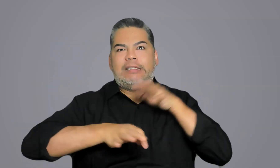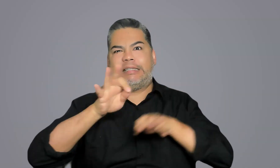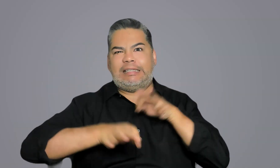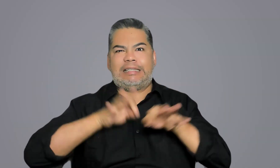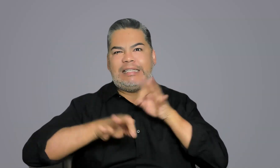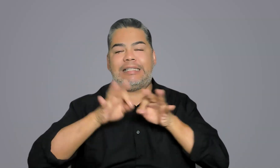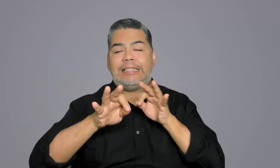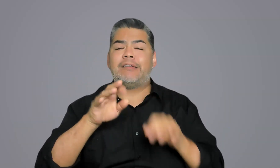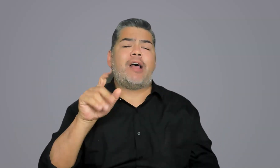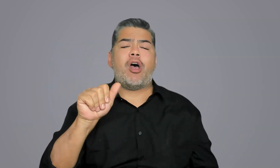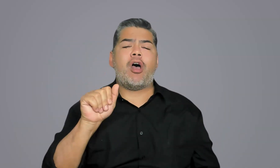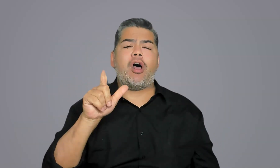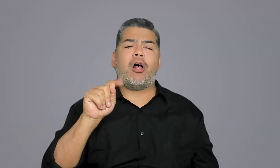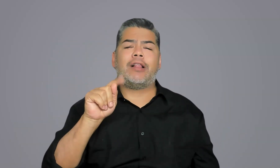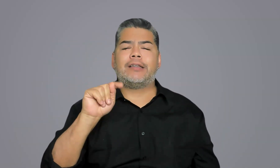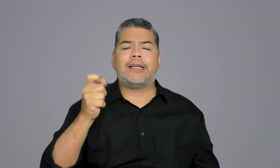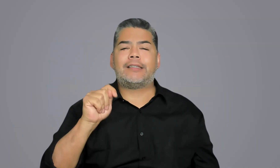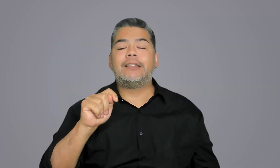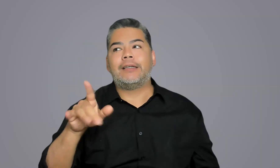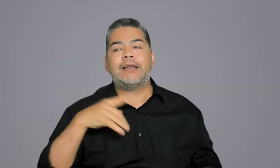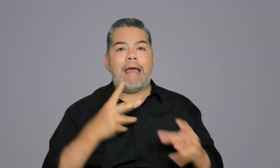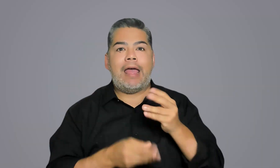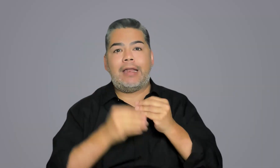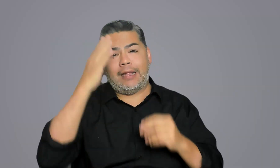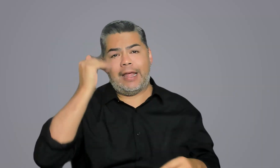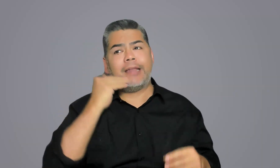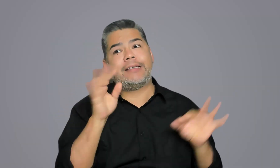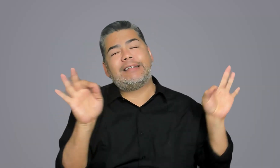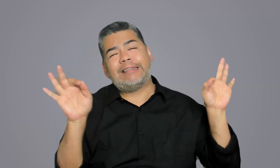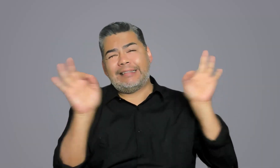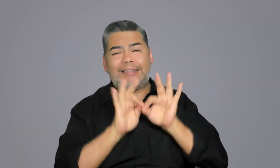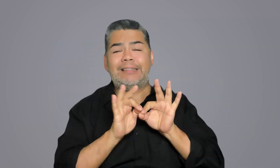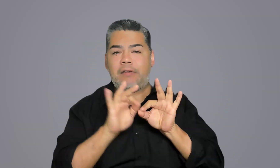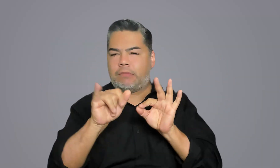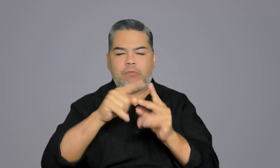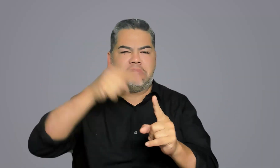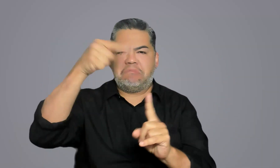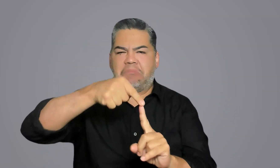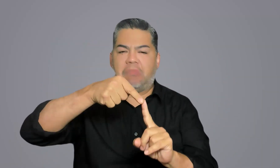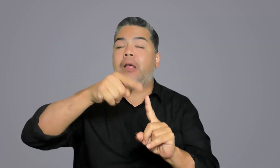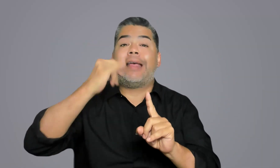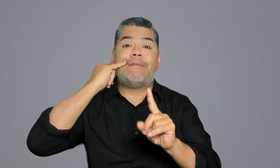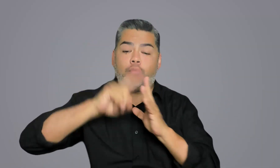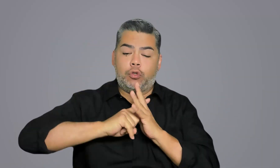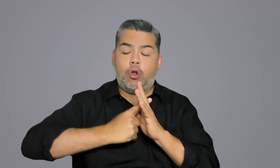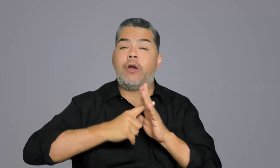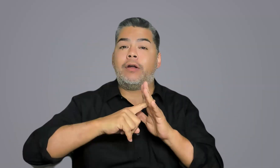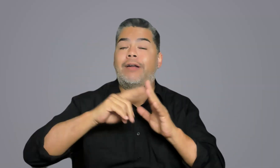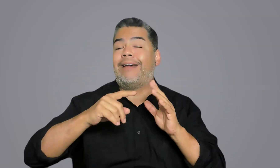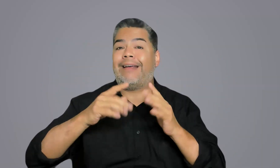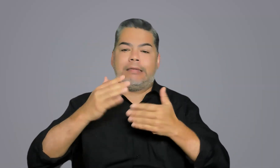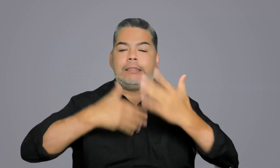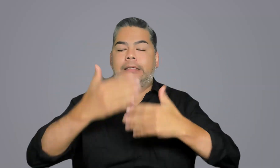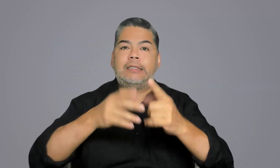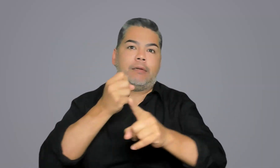alternative text and adding in headings are really crucial. And if you do that throughout your document, as a beginner, you can make a big impact on the final